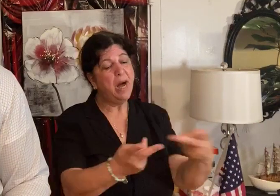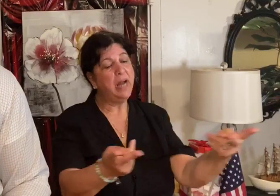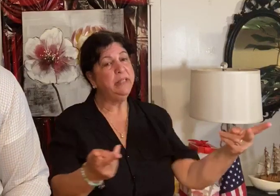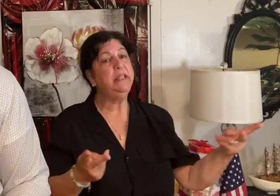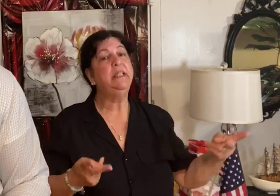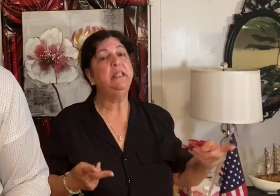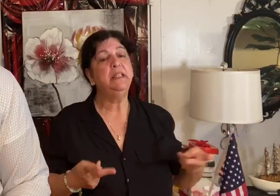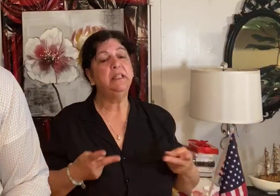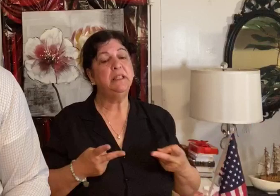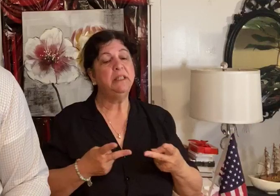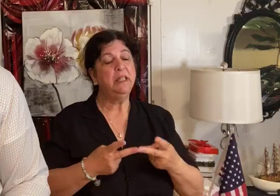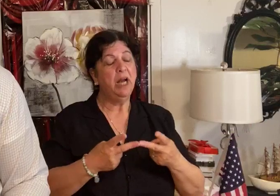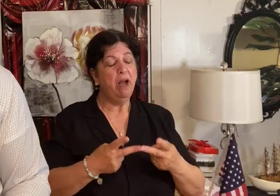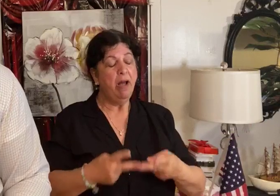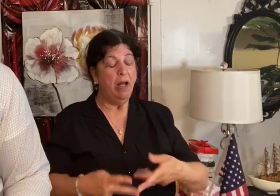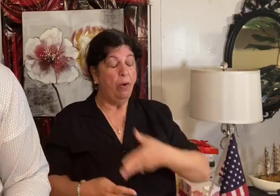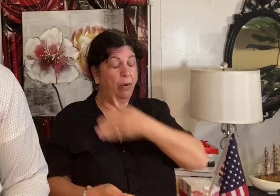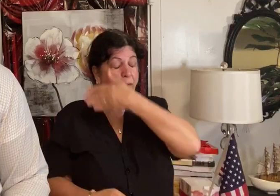Gethsemane,